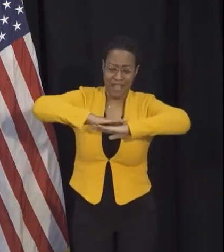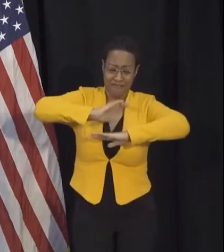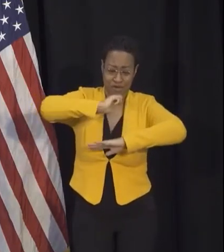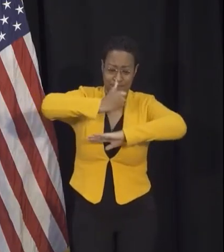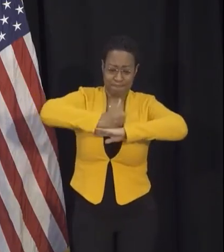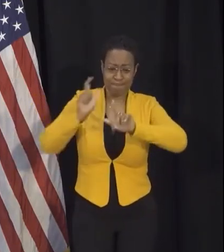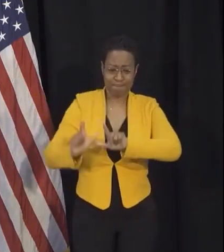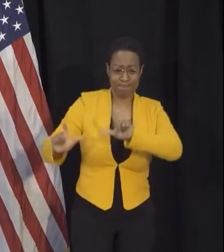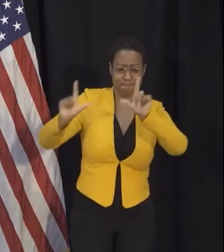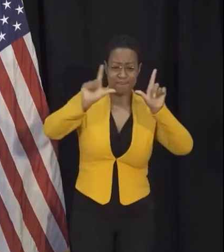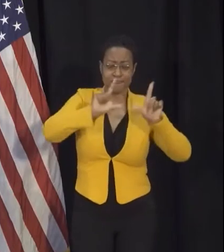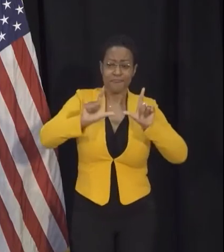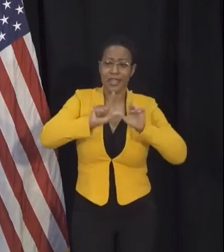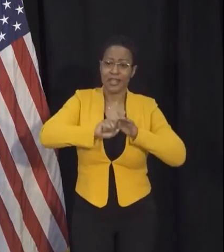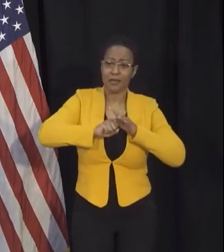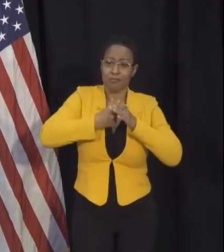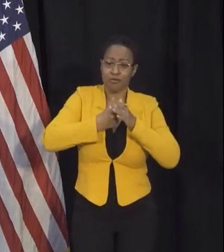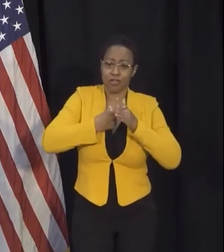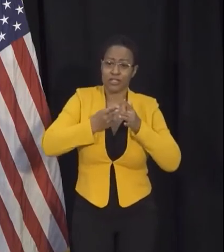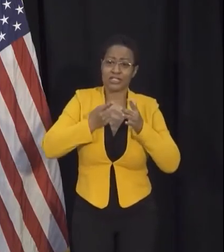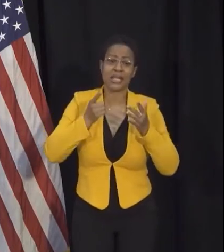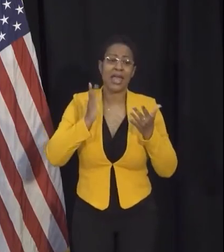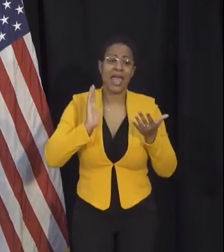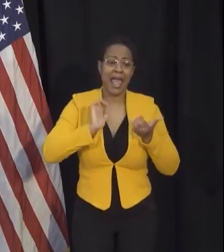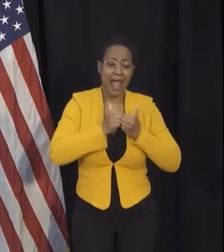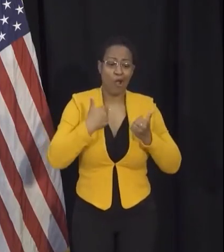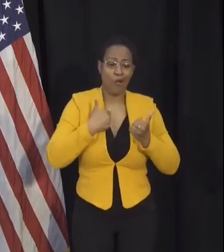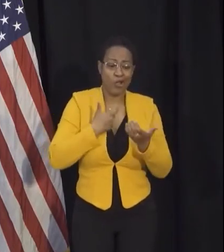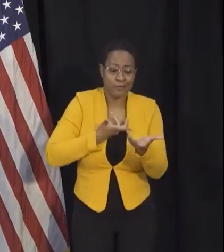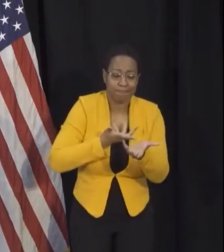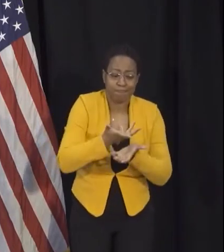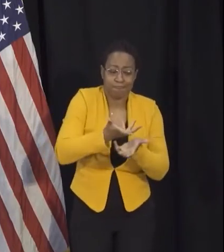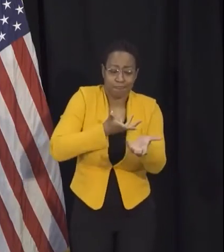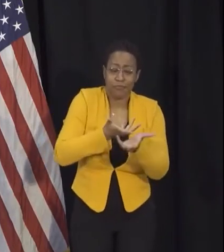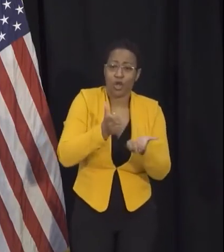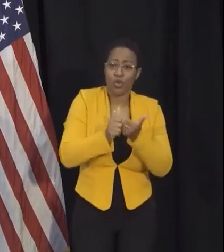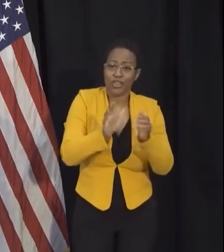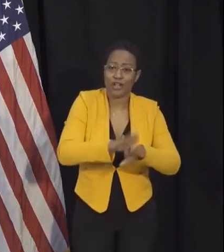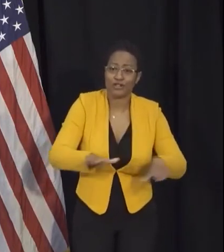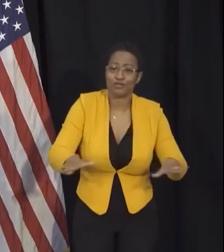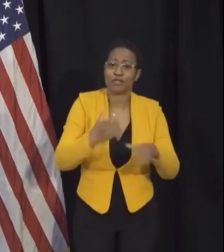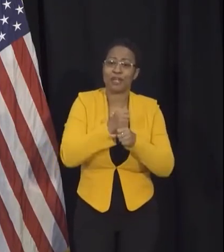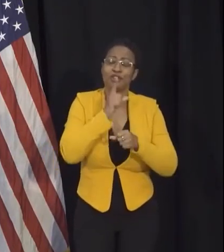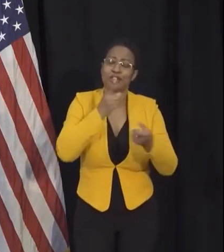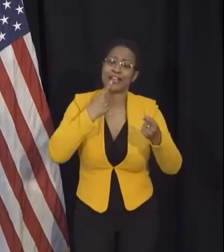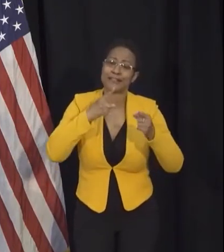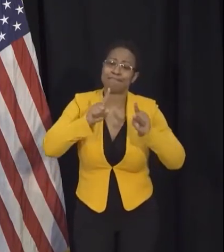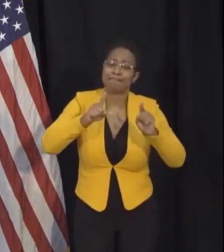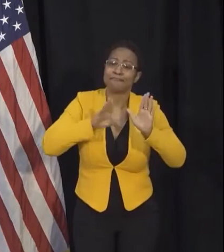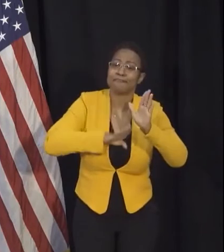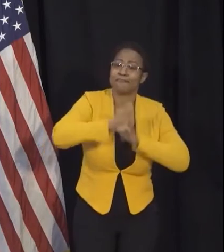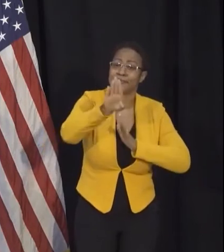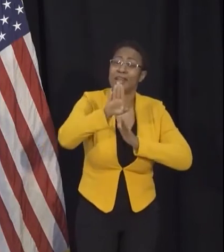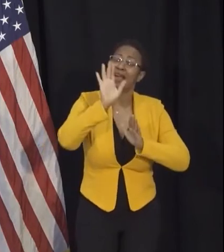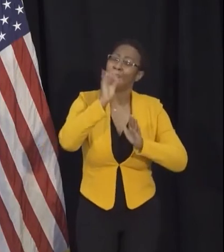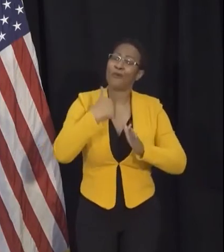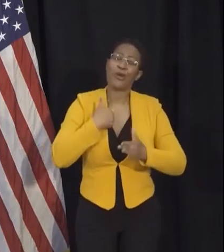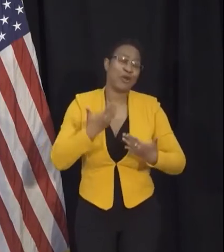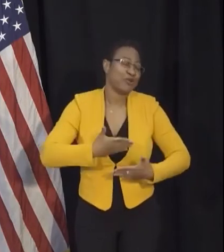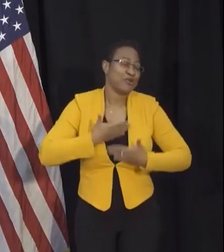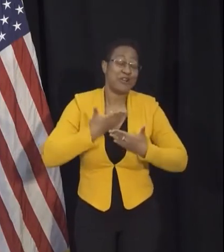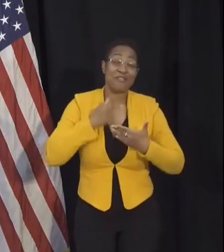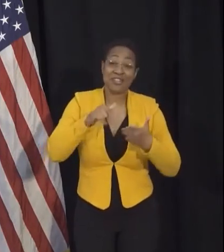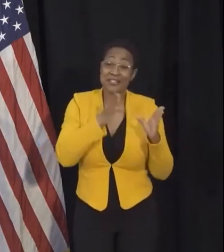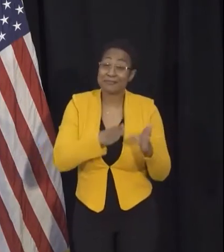that spurs and increases the pace of all of the things we know that children need. And we're so grateful that we believe